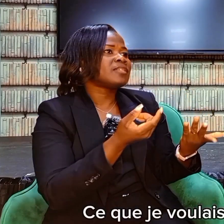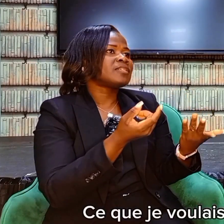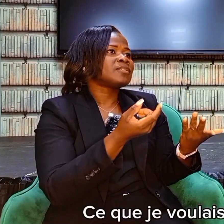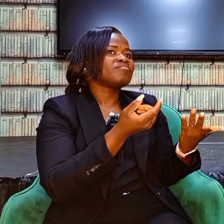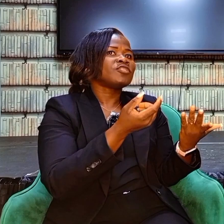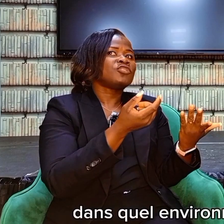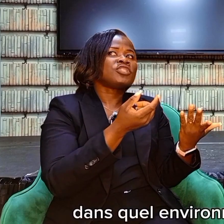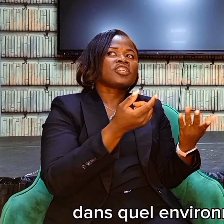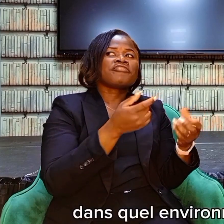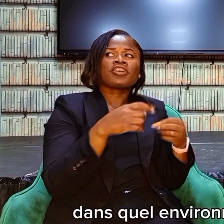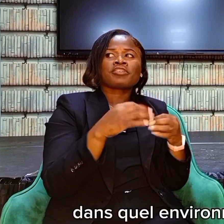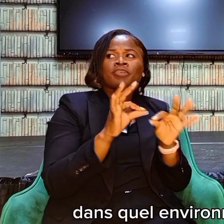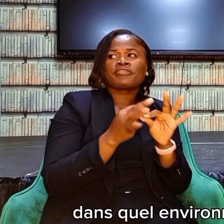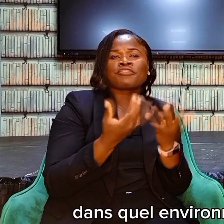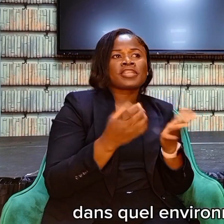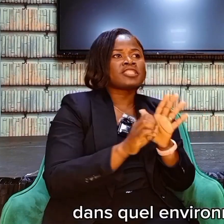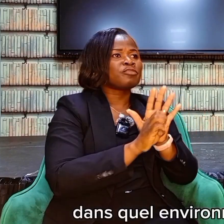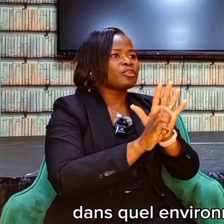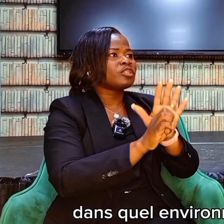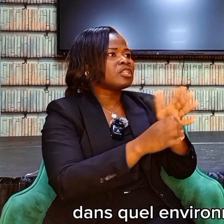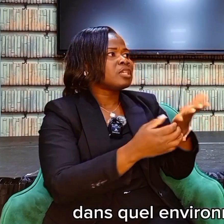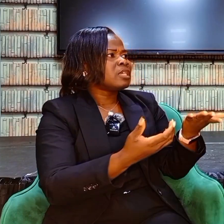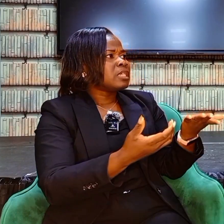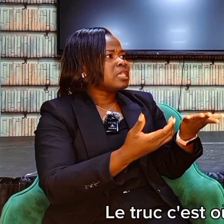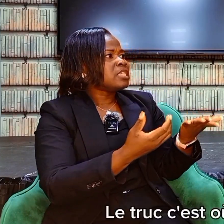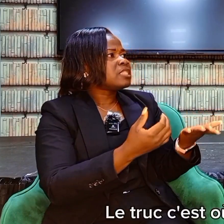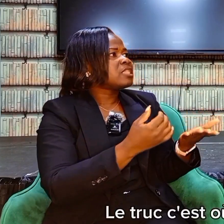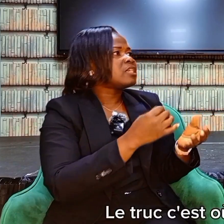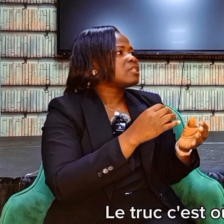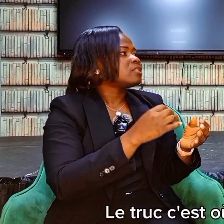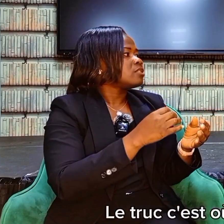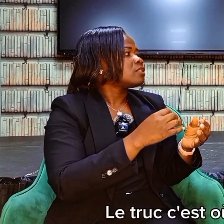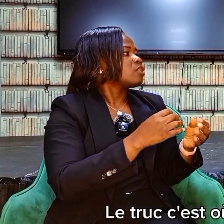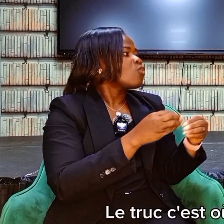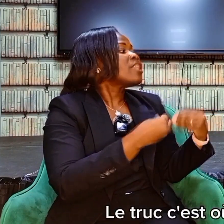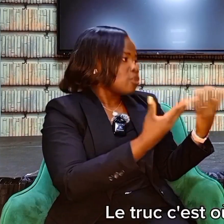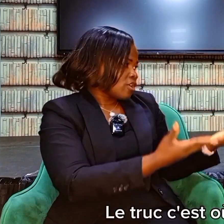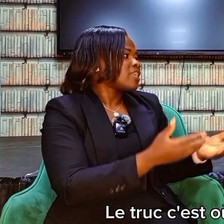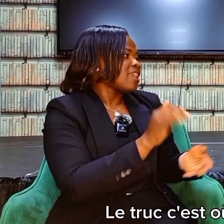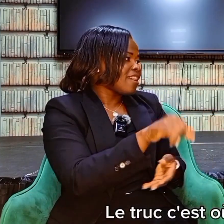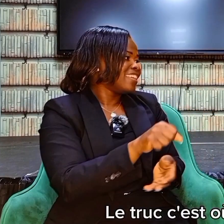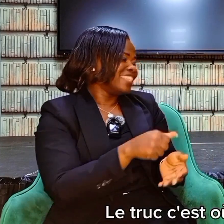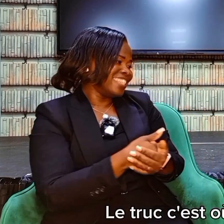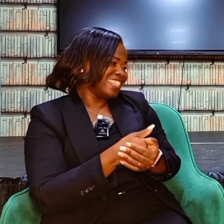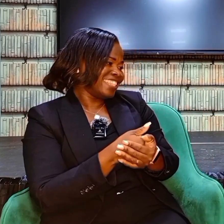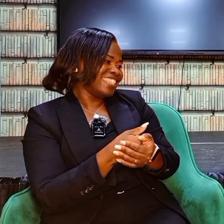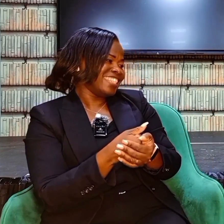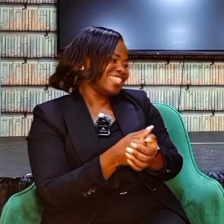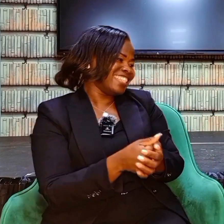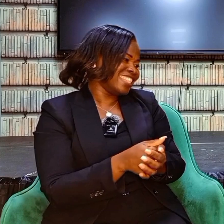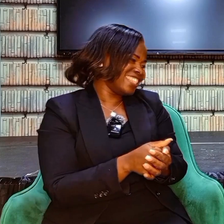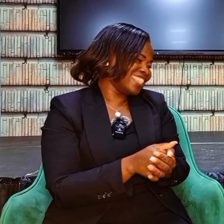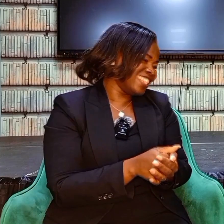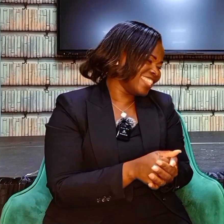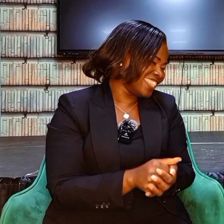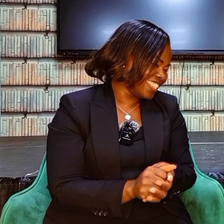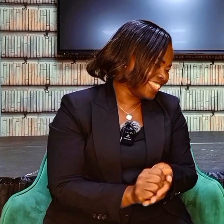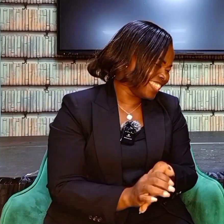that in which environment, for example, The settings where they work. Yeah.